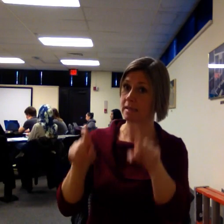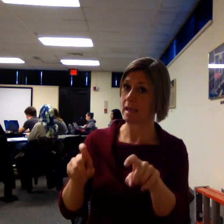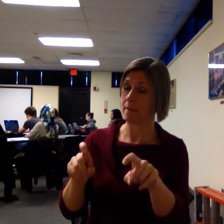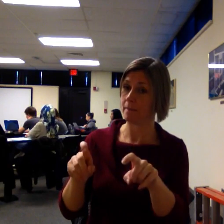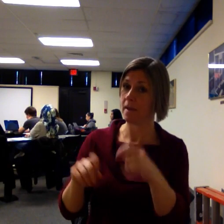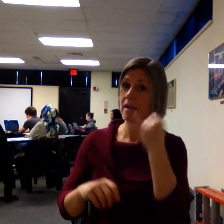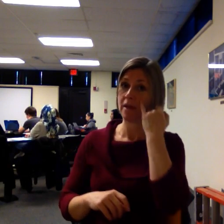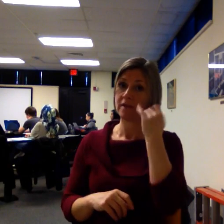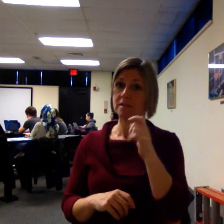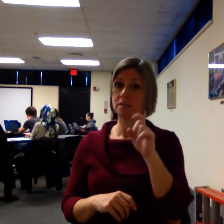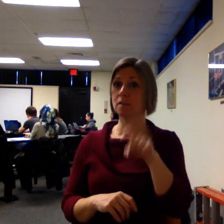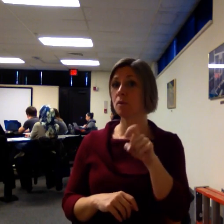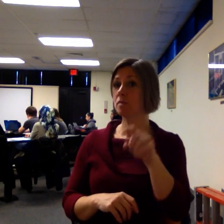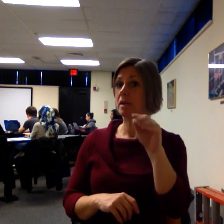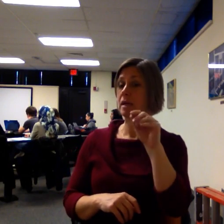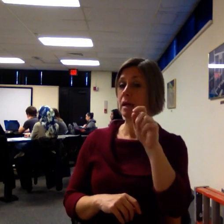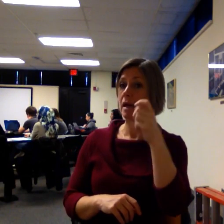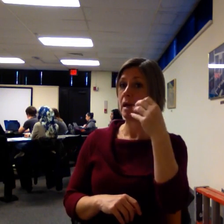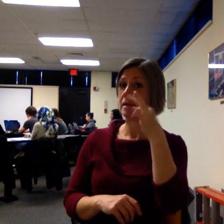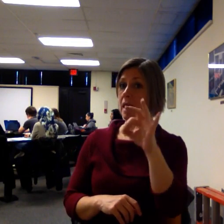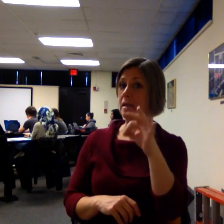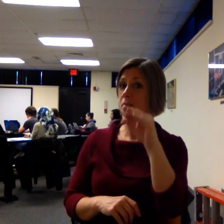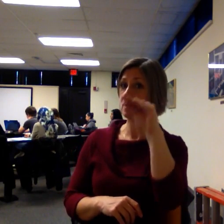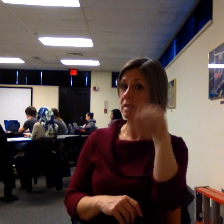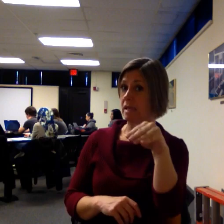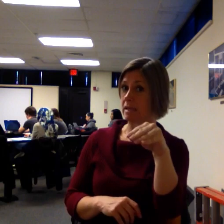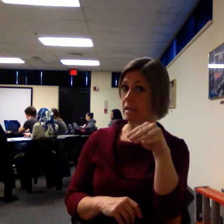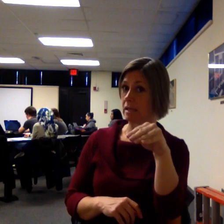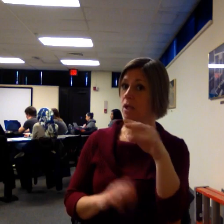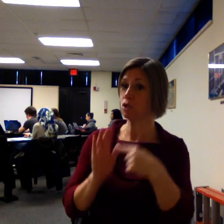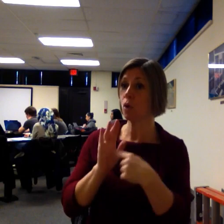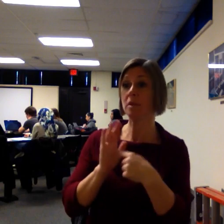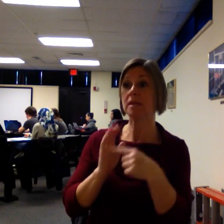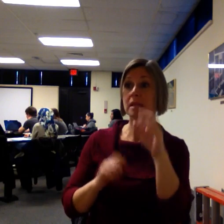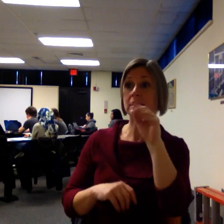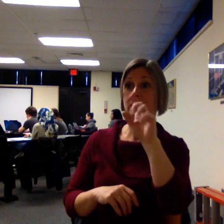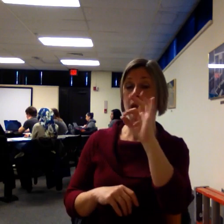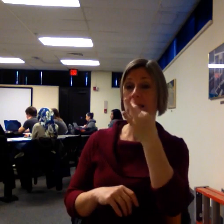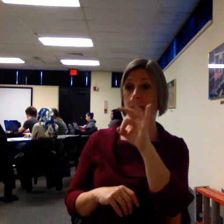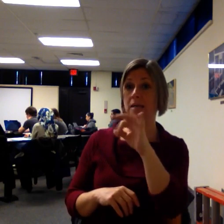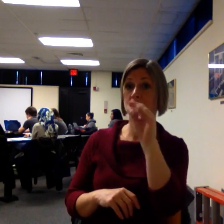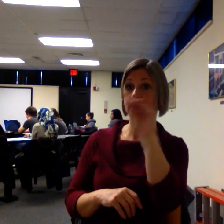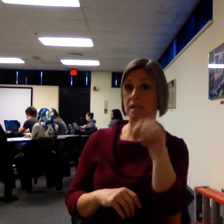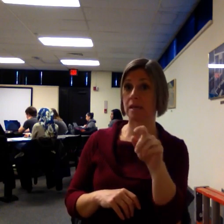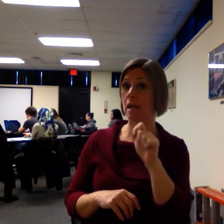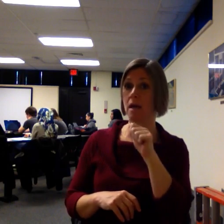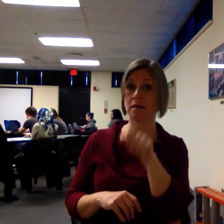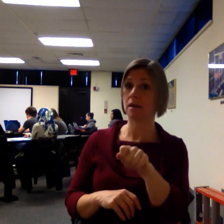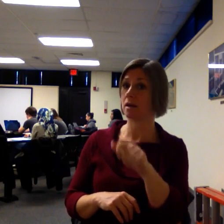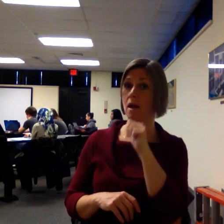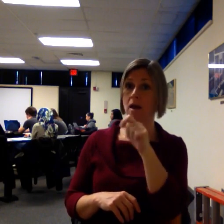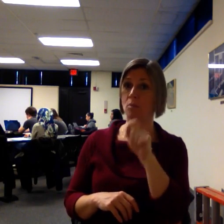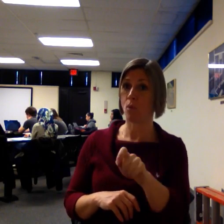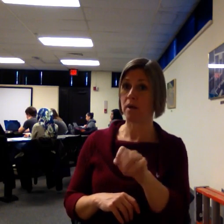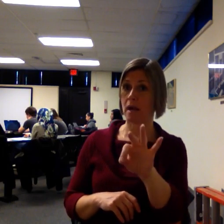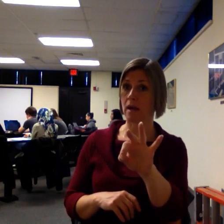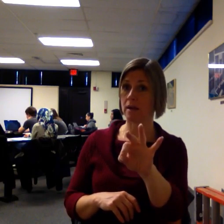19%, make sure that it's 19%, because that would be the way that it's presented in the industry average as a